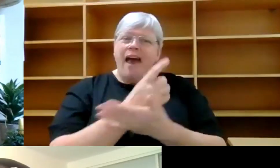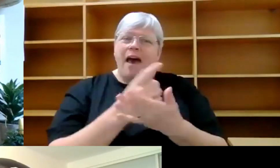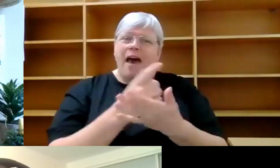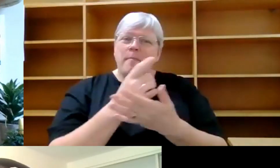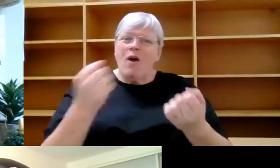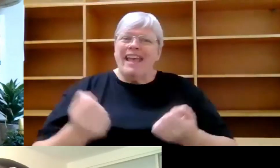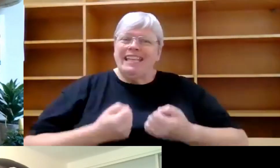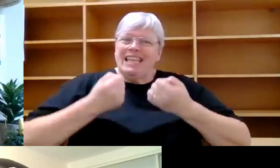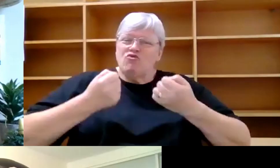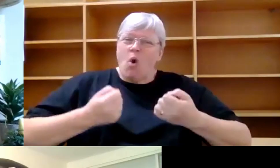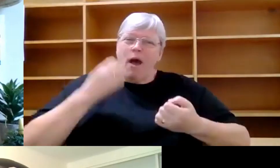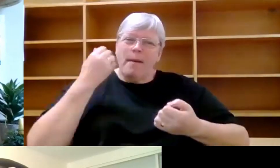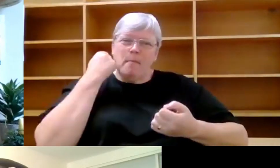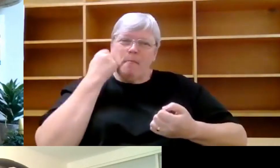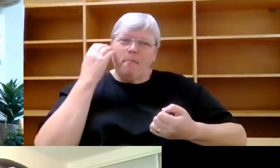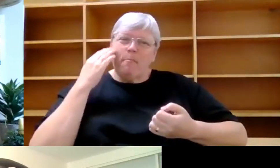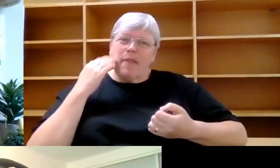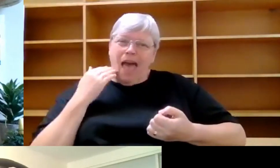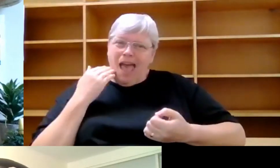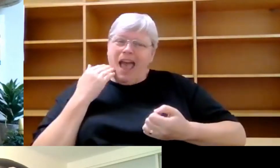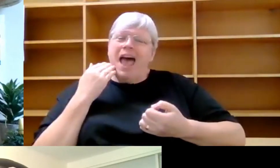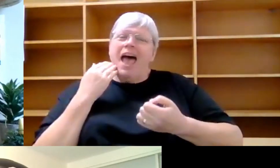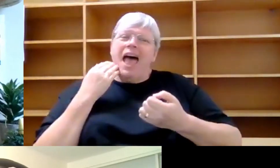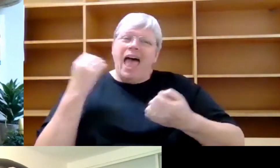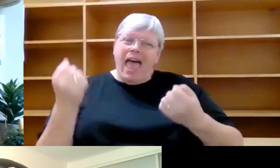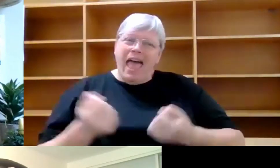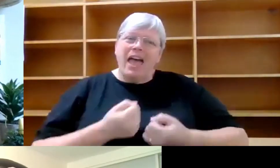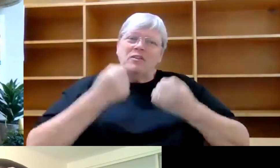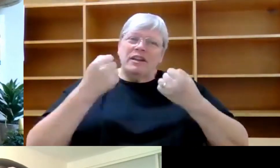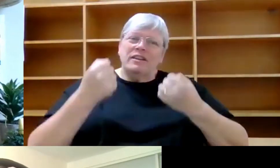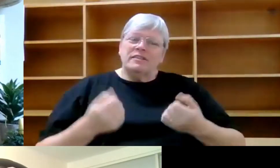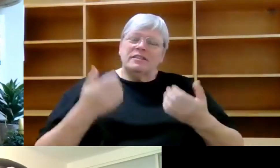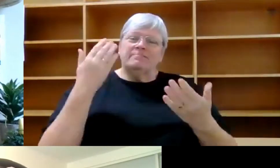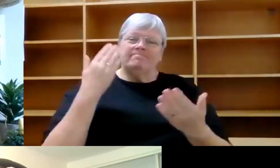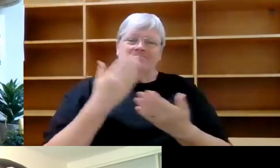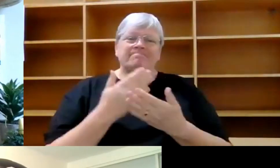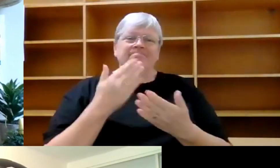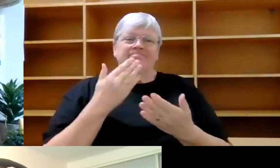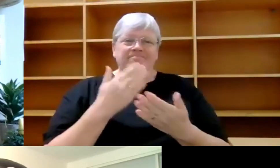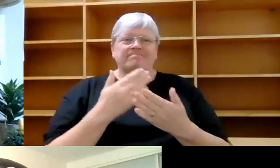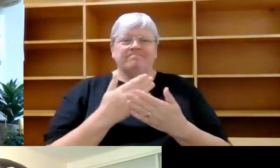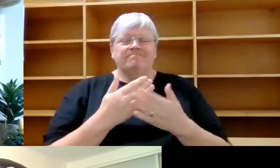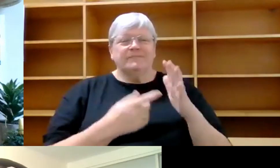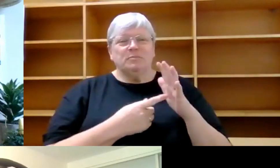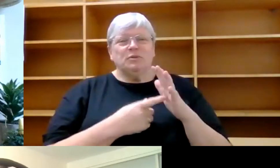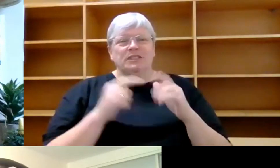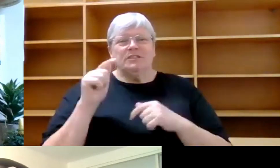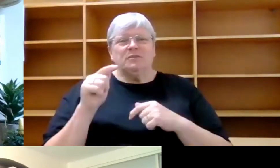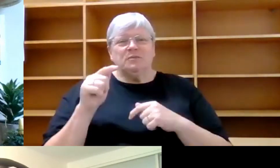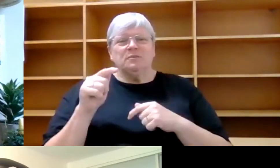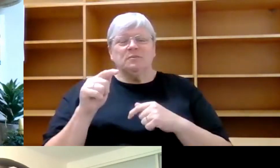Black heroism. And I've been reading a few of your interviews you've done about the book, and I gather it's really important to you to kind